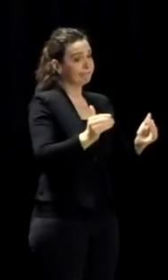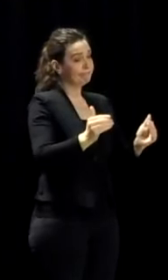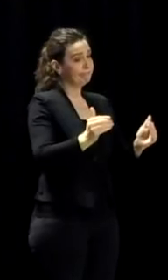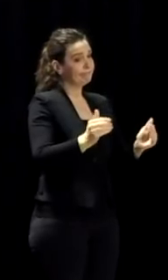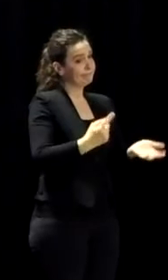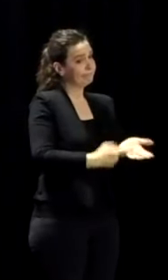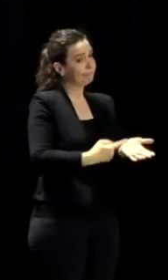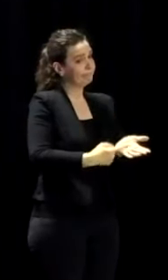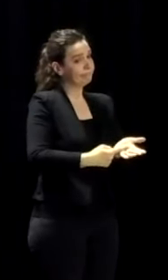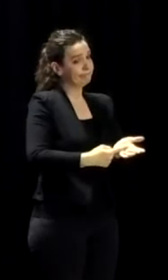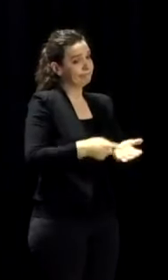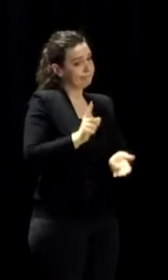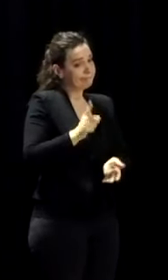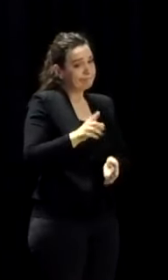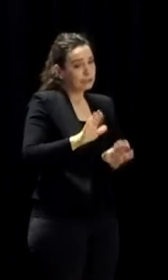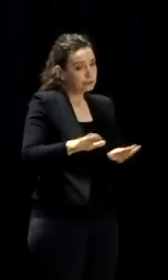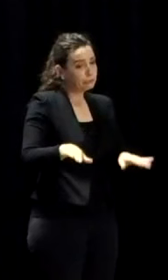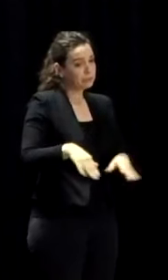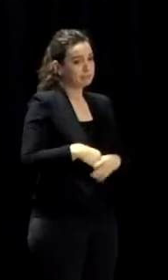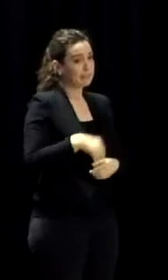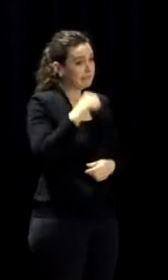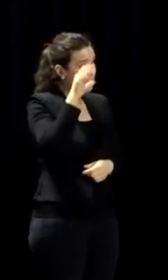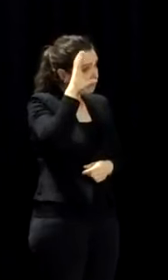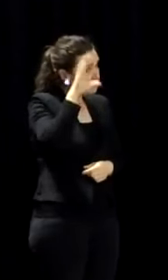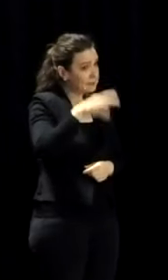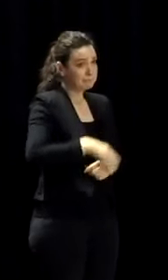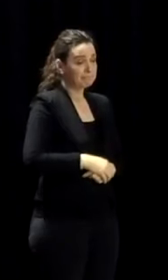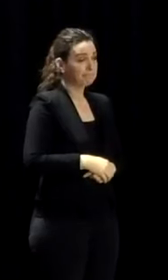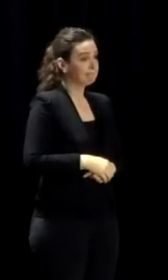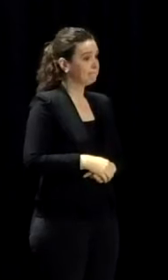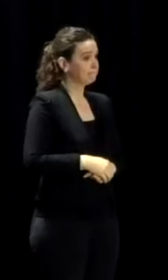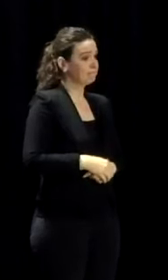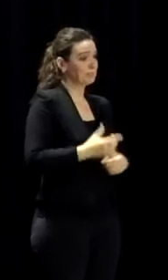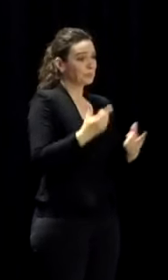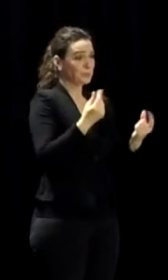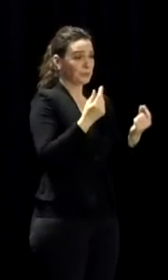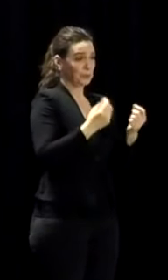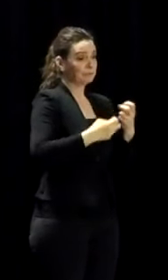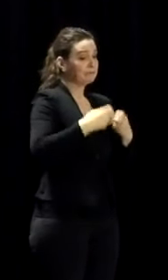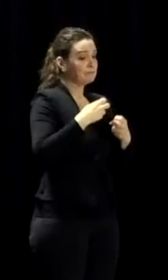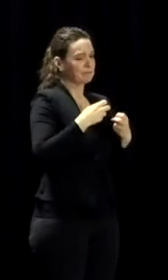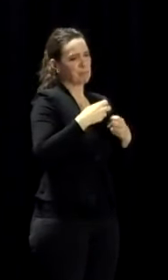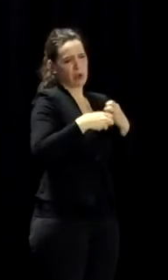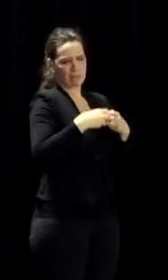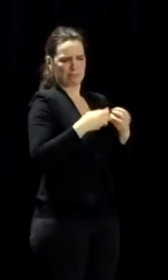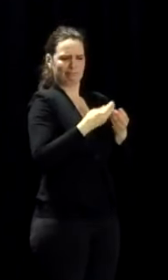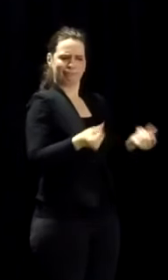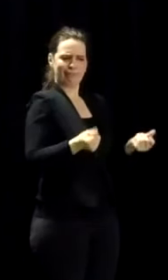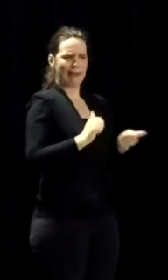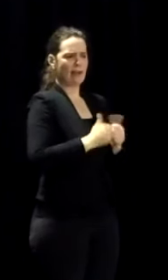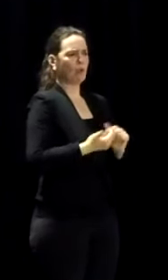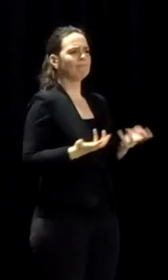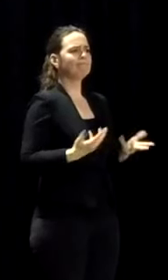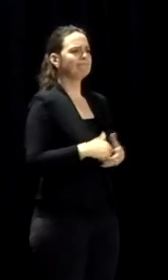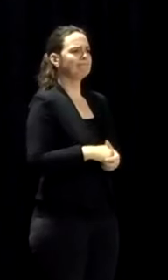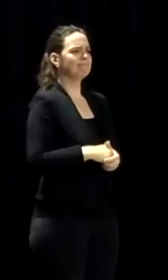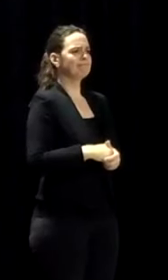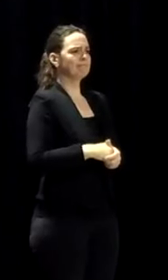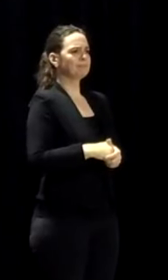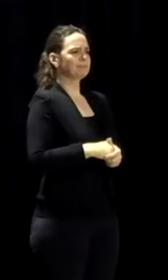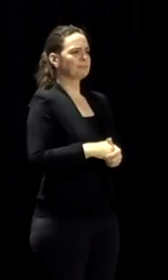to. Ultimately, we decided to take down the rims on the basketball hoops. Unfortunate, but necessary. Our